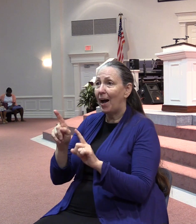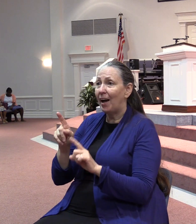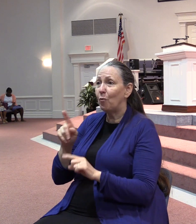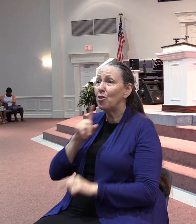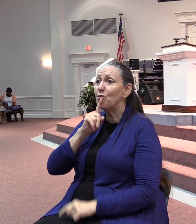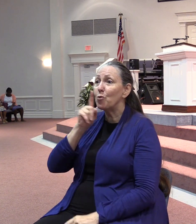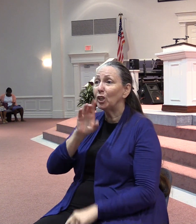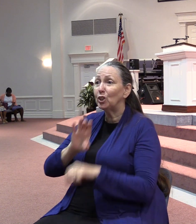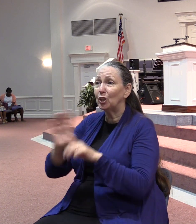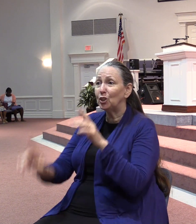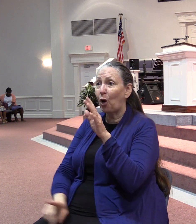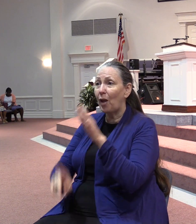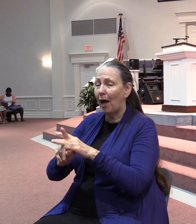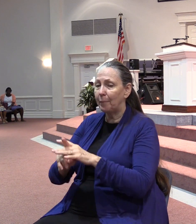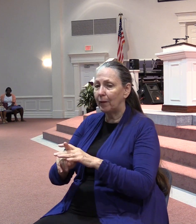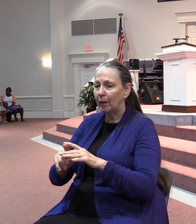up,